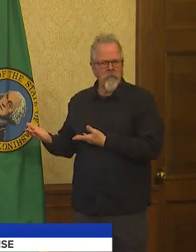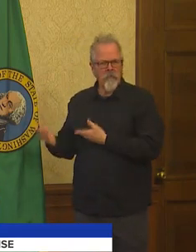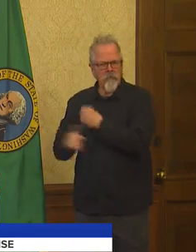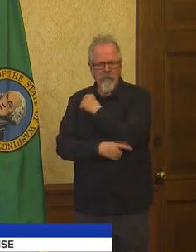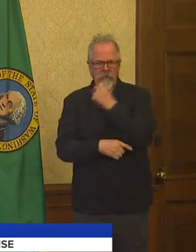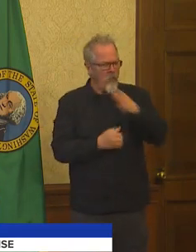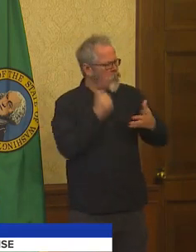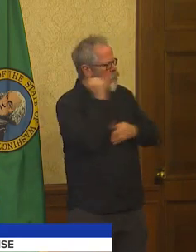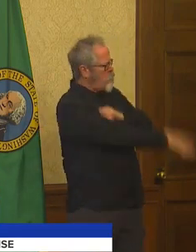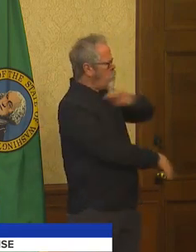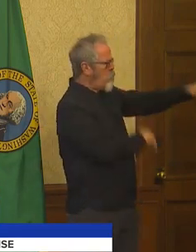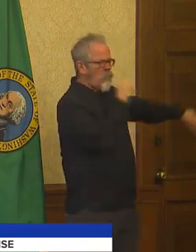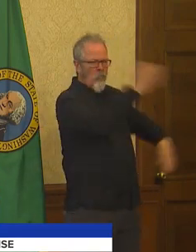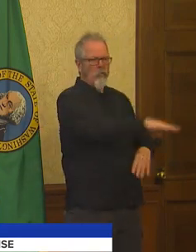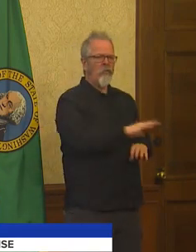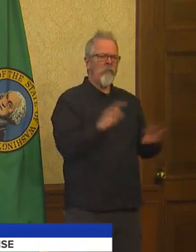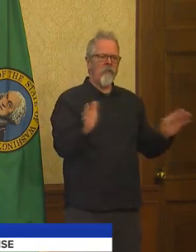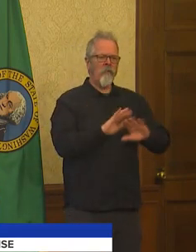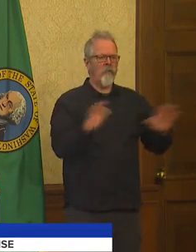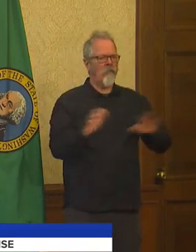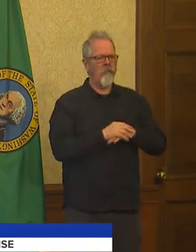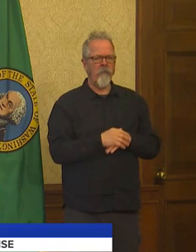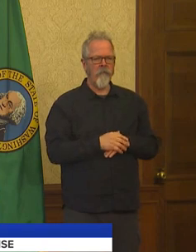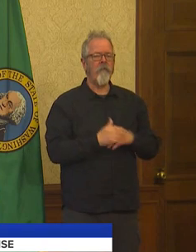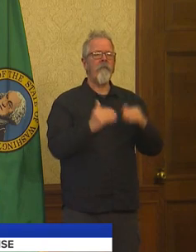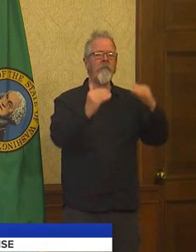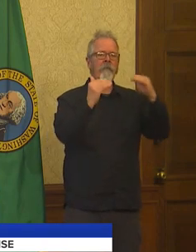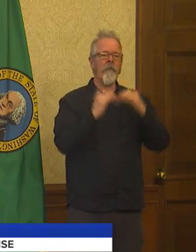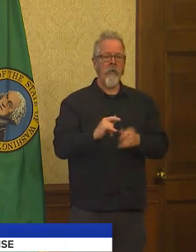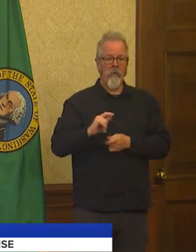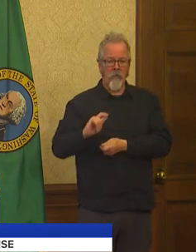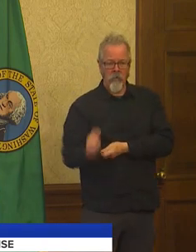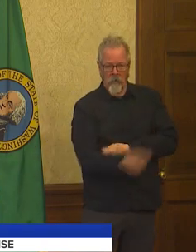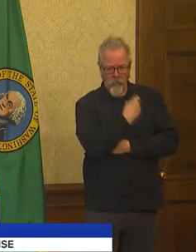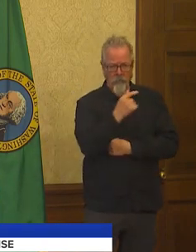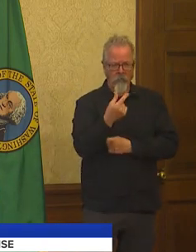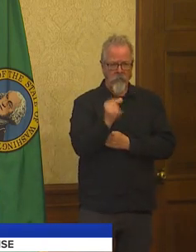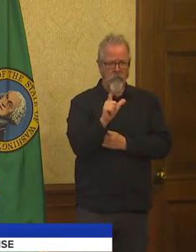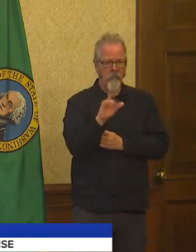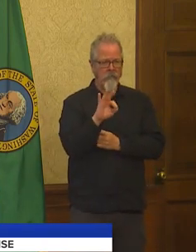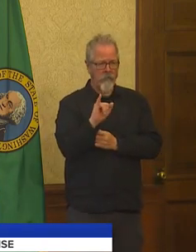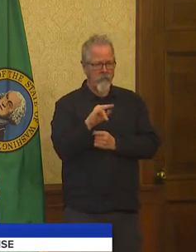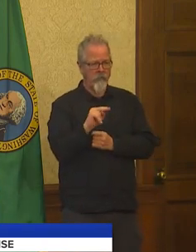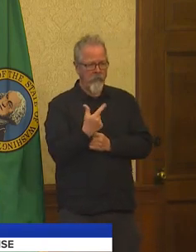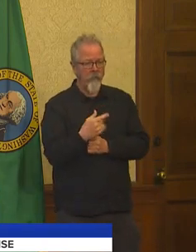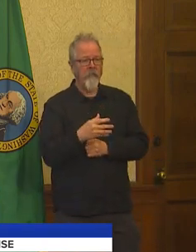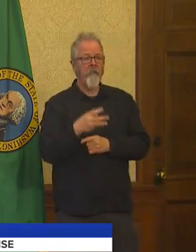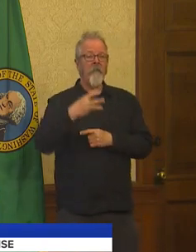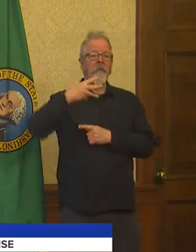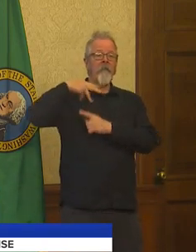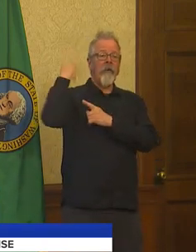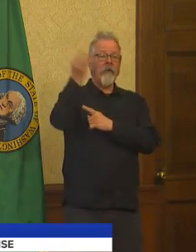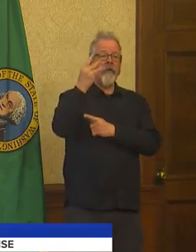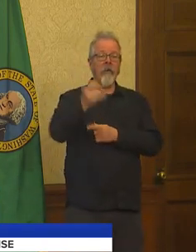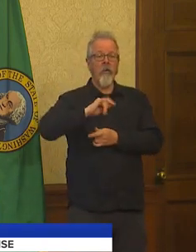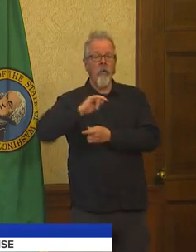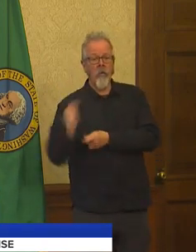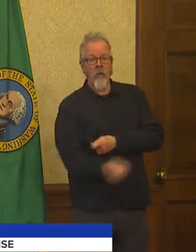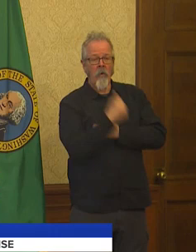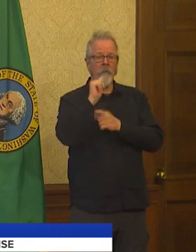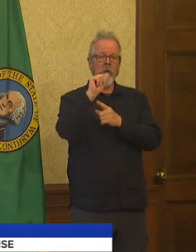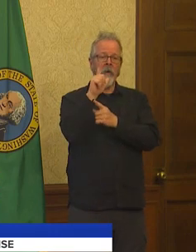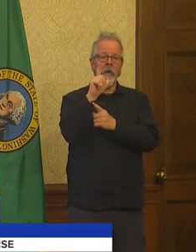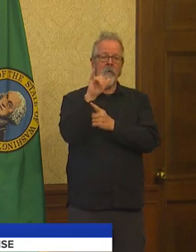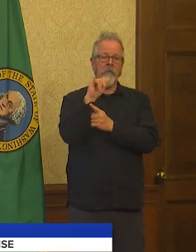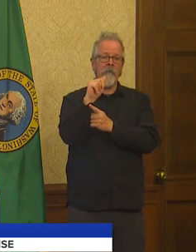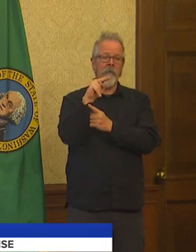playing in twosomes for a while, except for when a foursome is all one household. And we always obviously have to socially distance